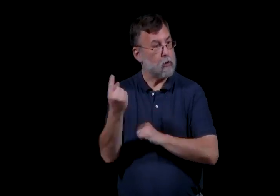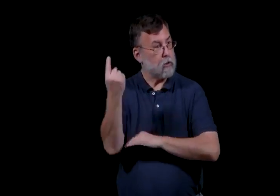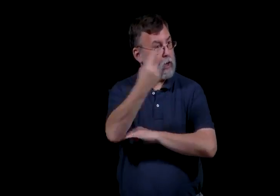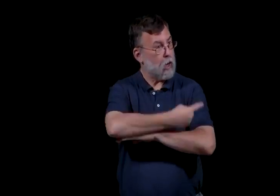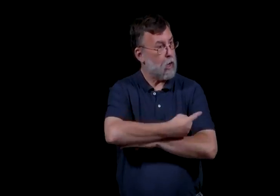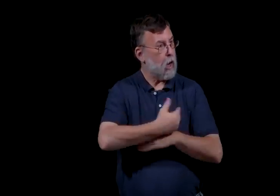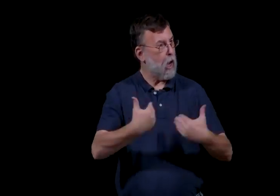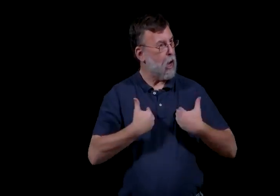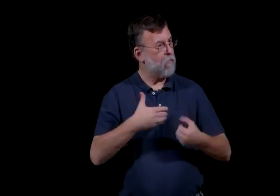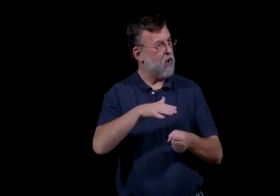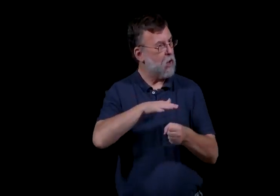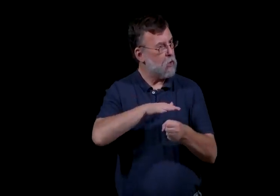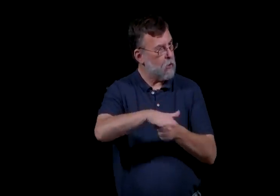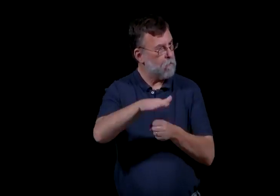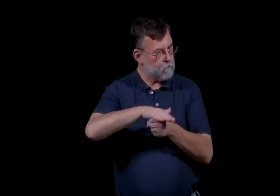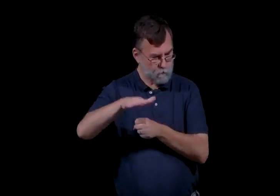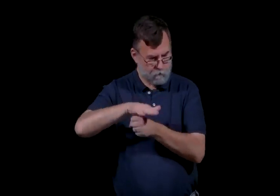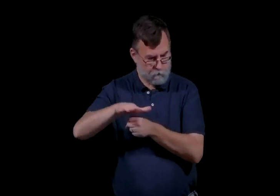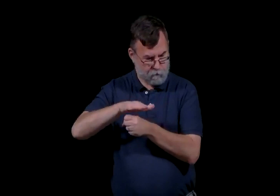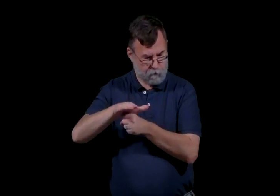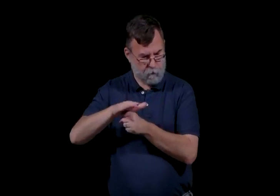Each day has its own trouble.